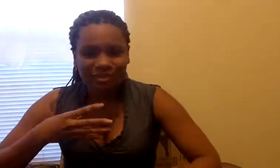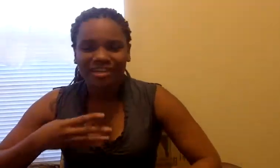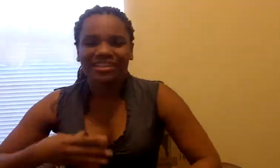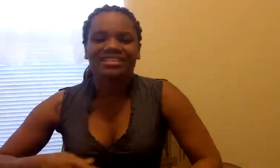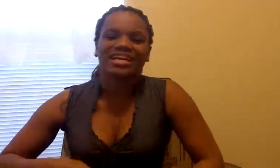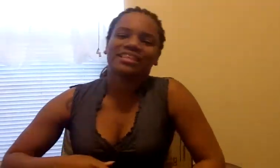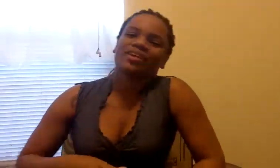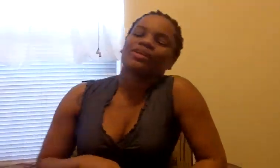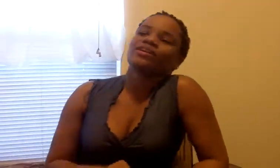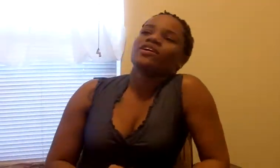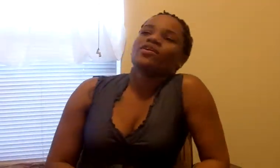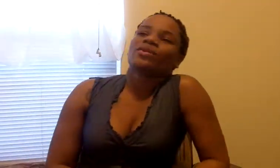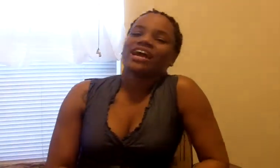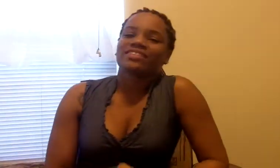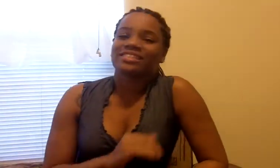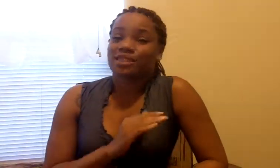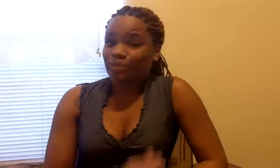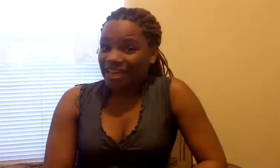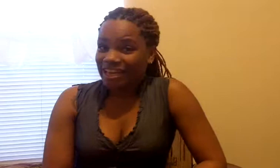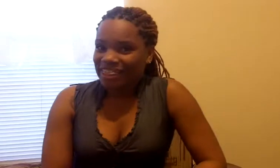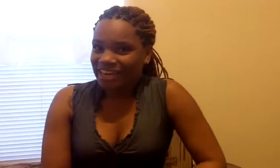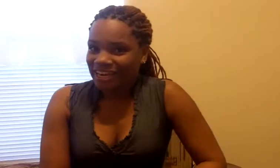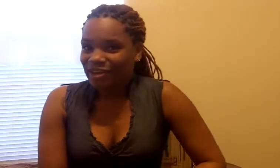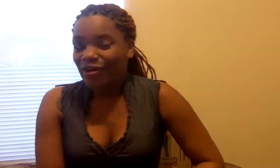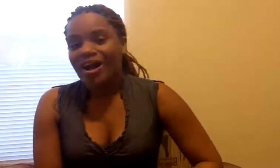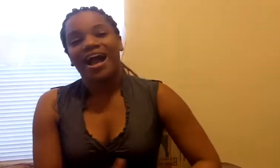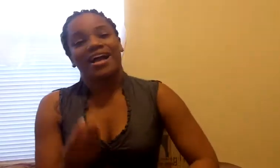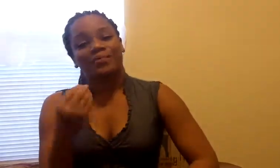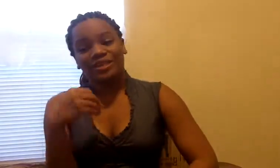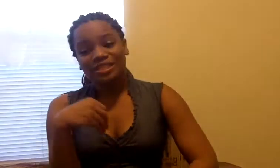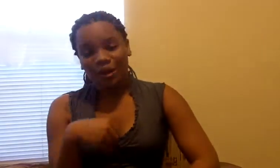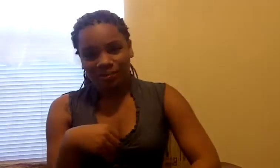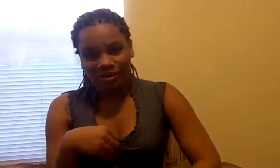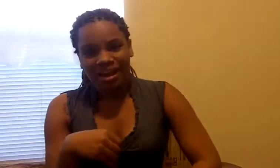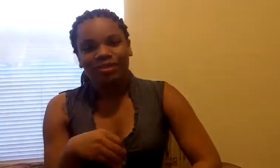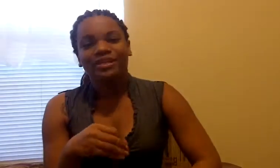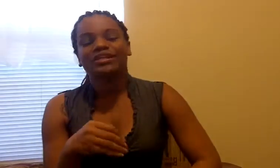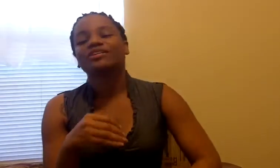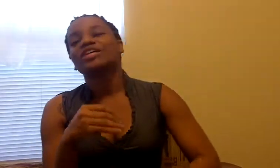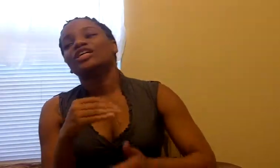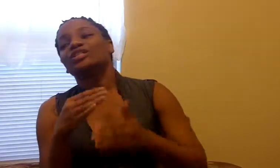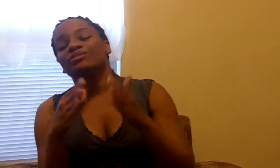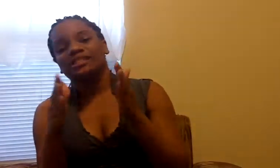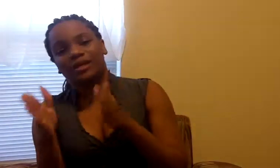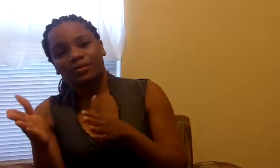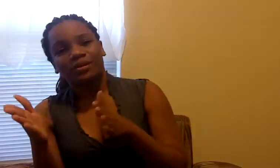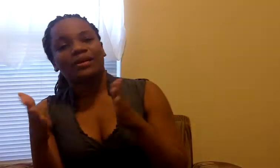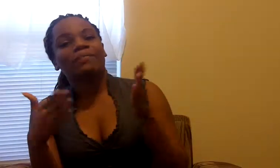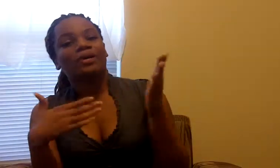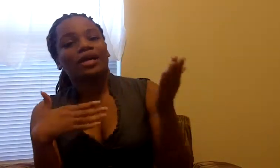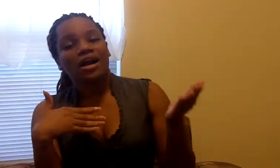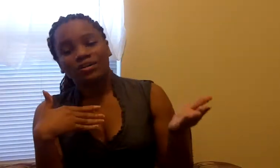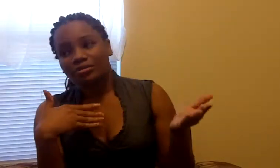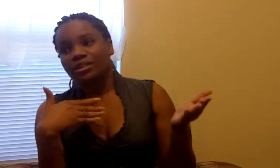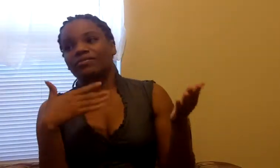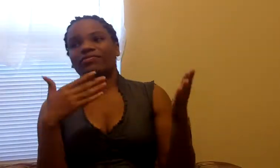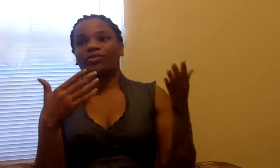and things like that. Well, we have to explain that, I am an interpreter. I am here to interpret and be a conduit